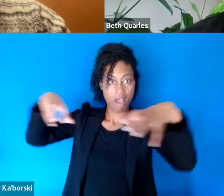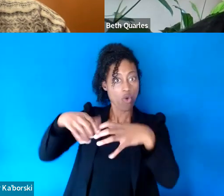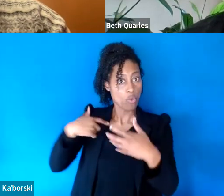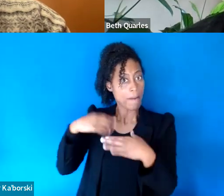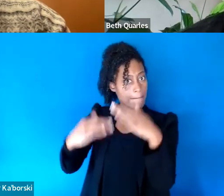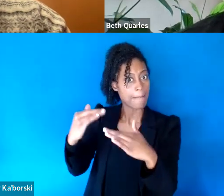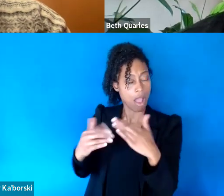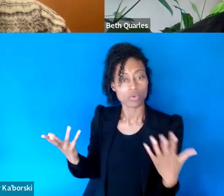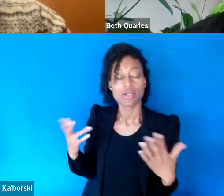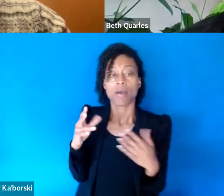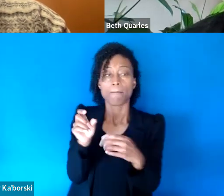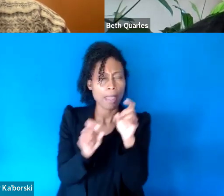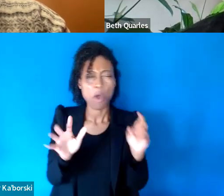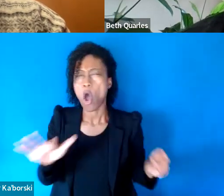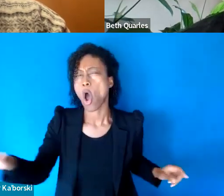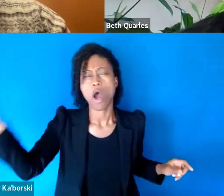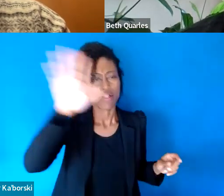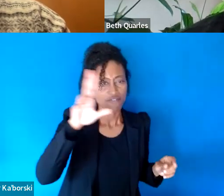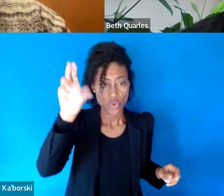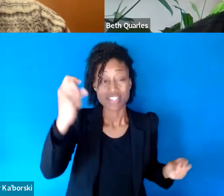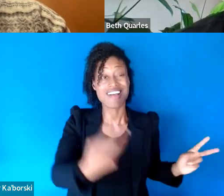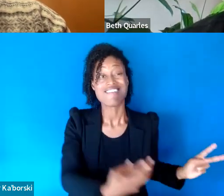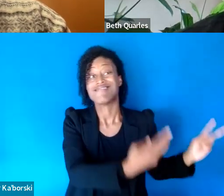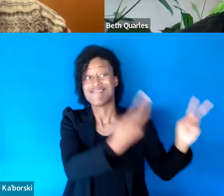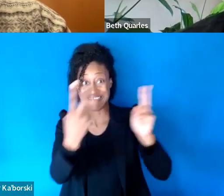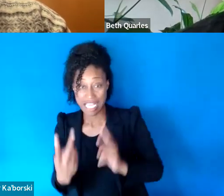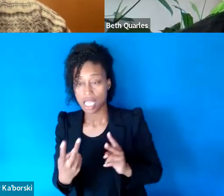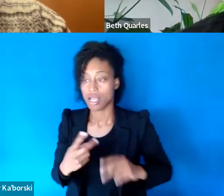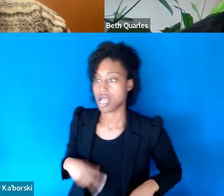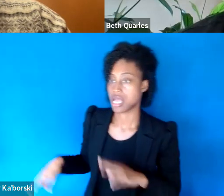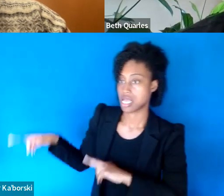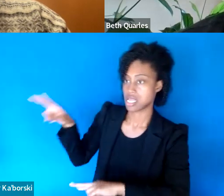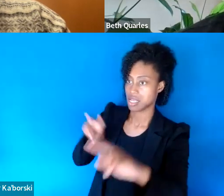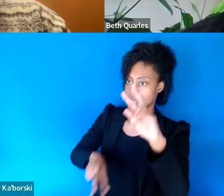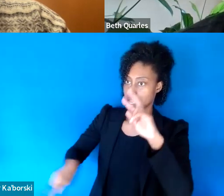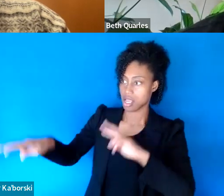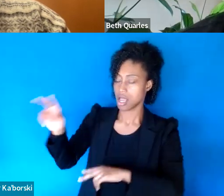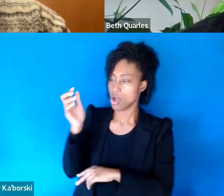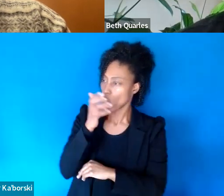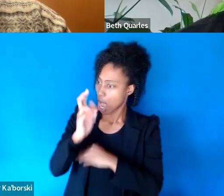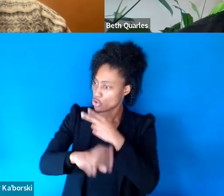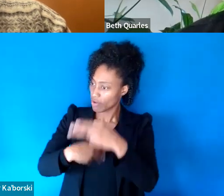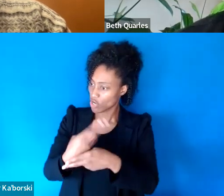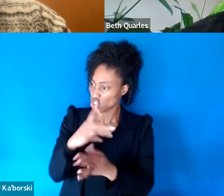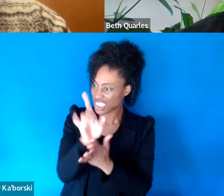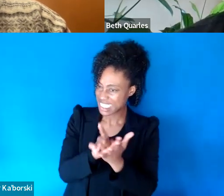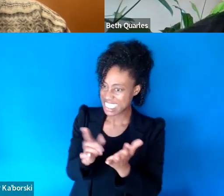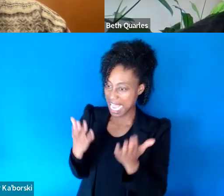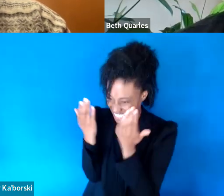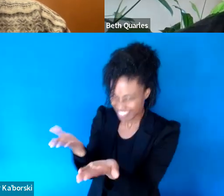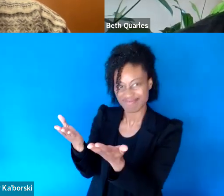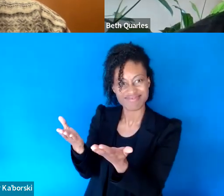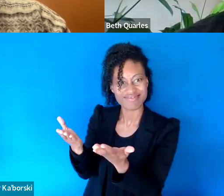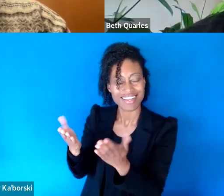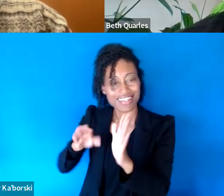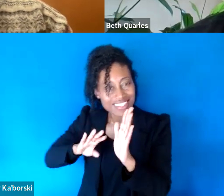people from all across the United States to come in and to see this universal design developed